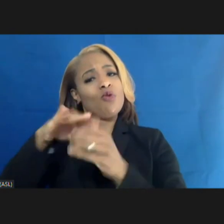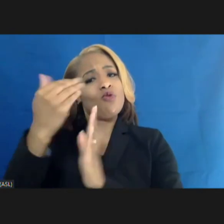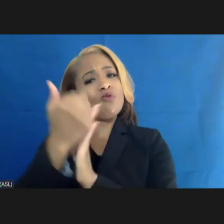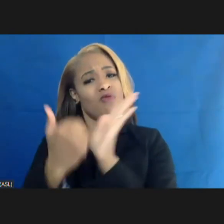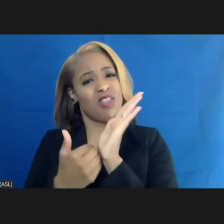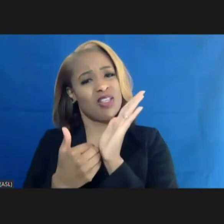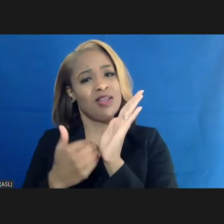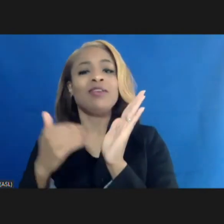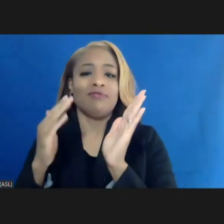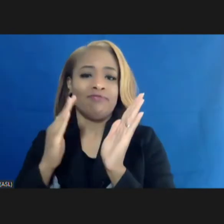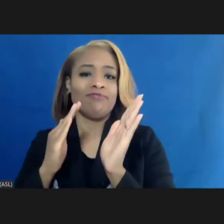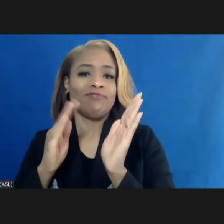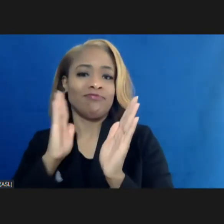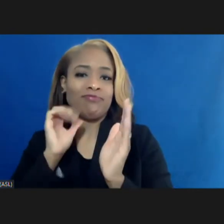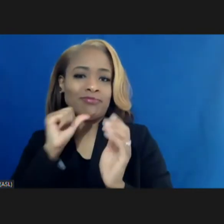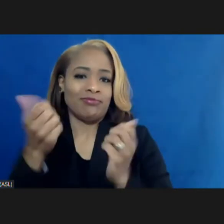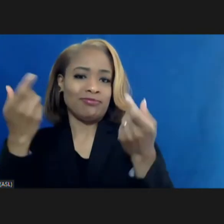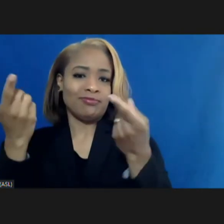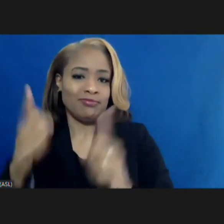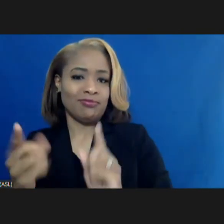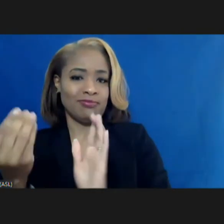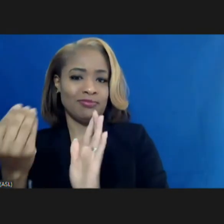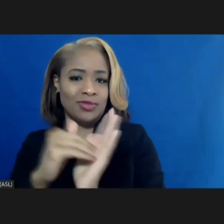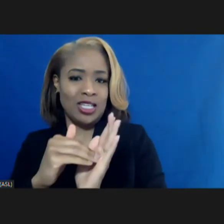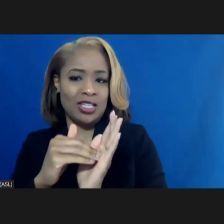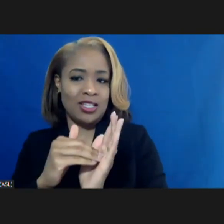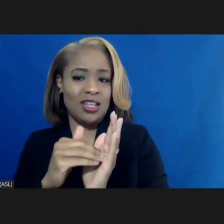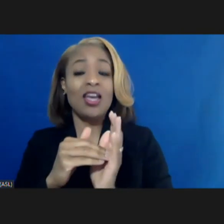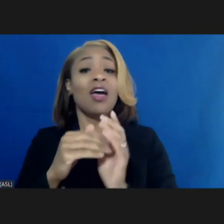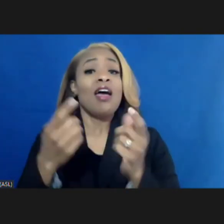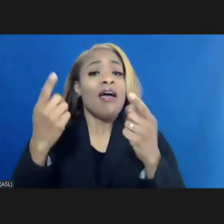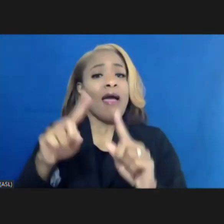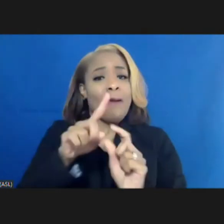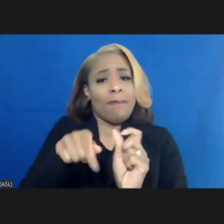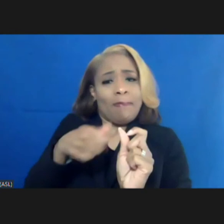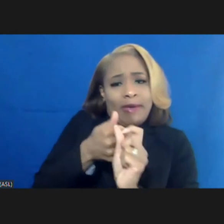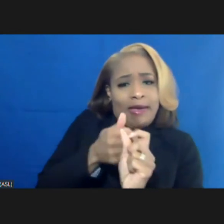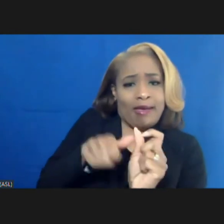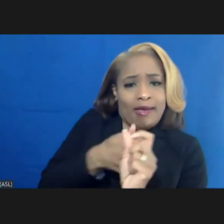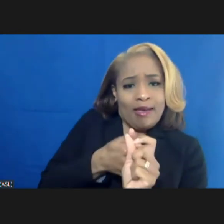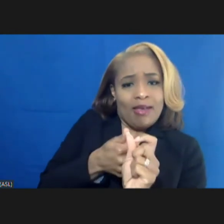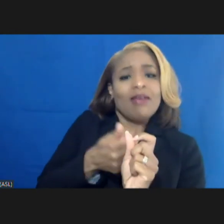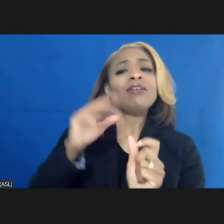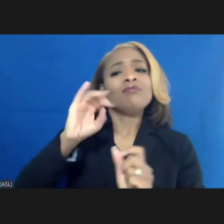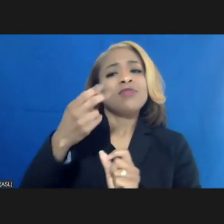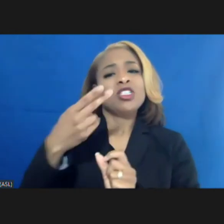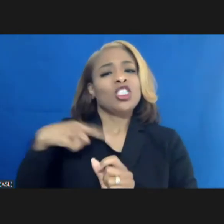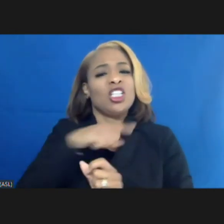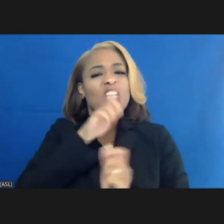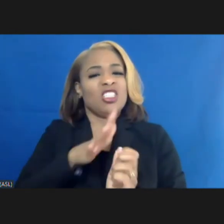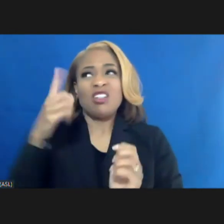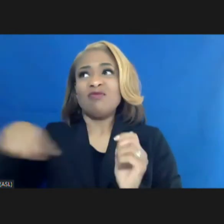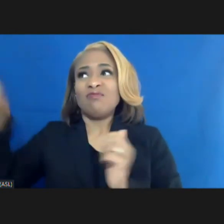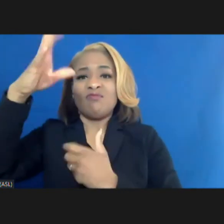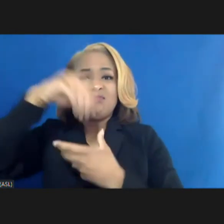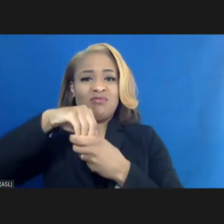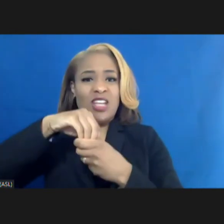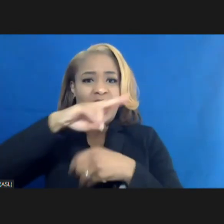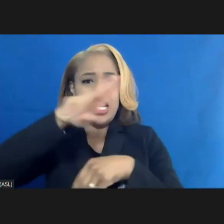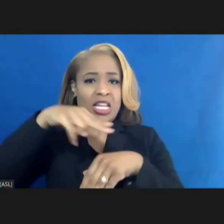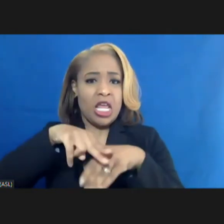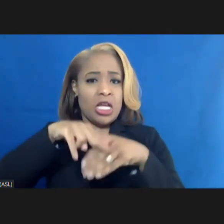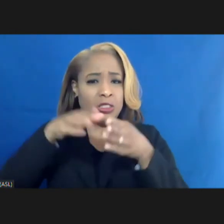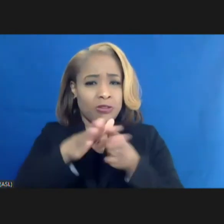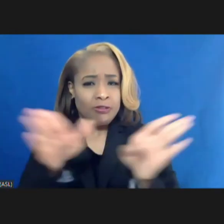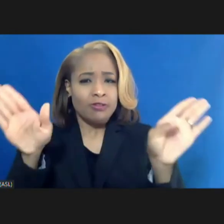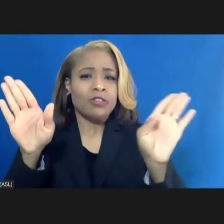again. Because as I said last week, what's happening behind the scenes is that Michigan legislators are participating in a national, coordinated,